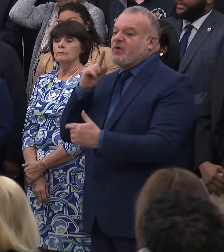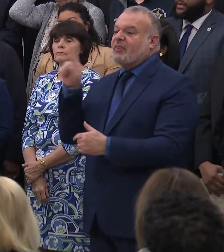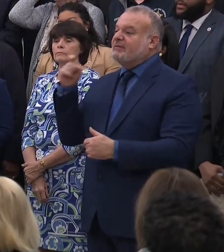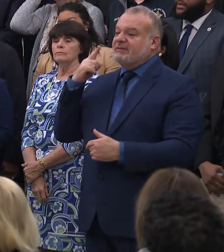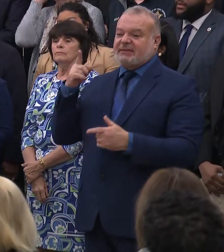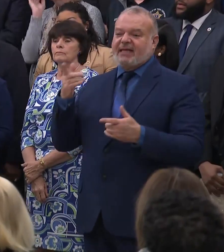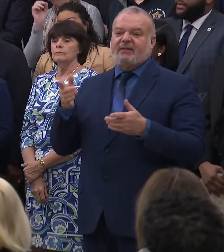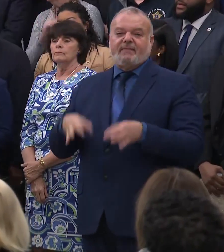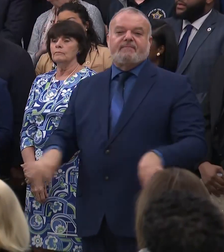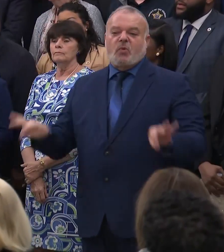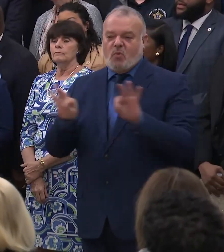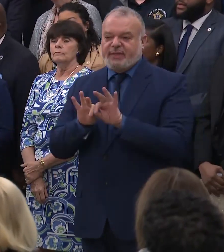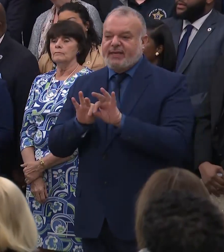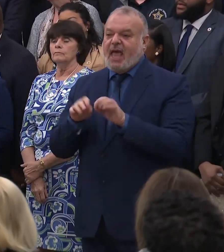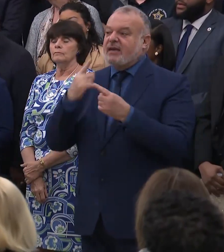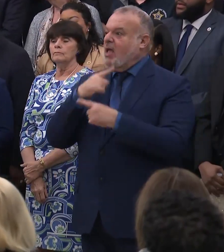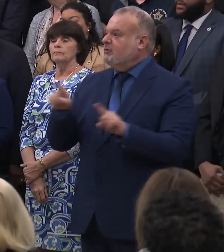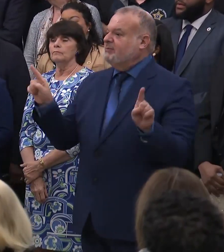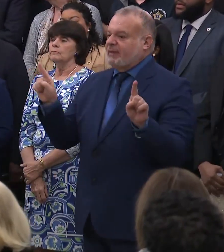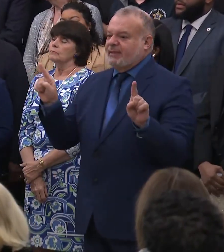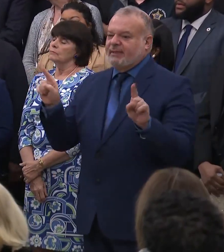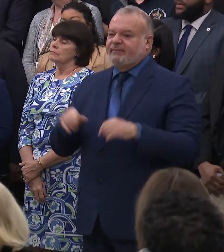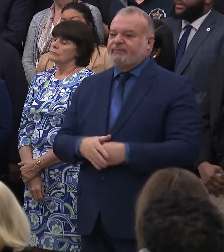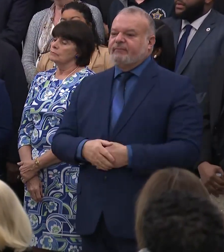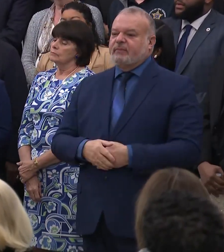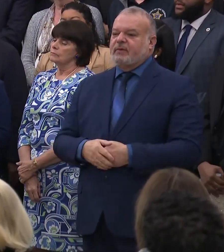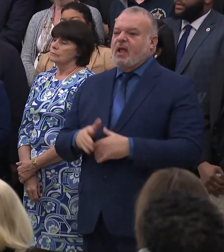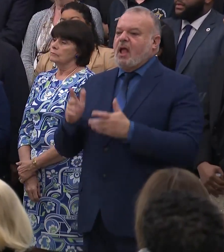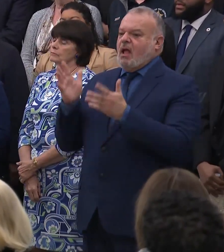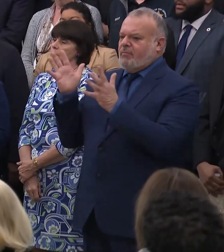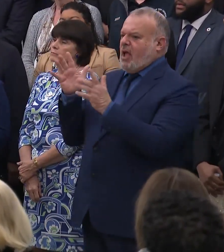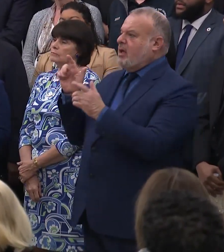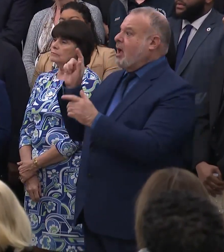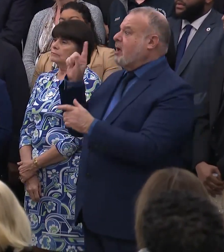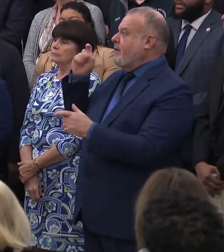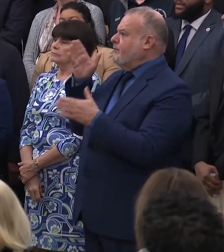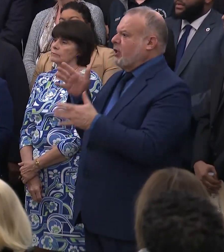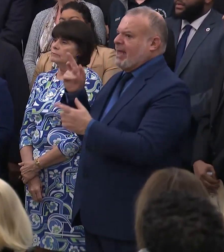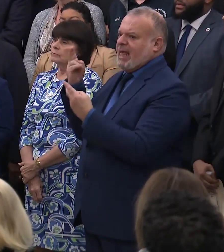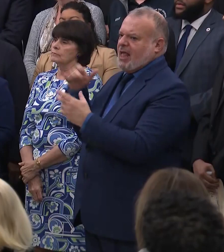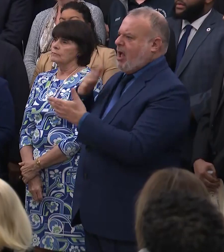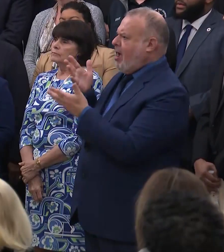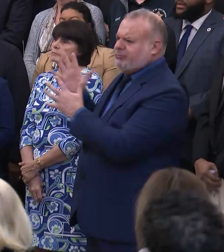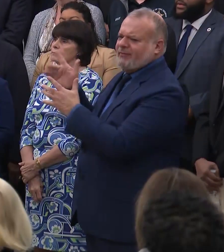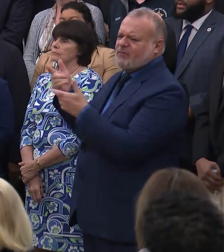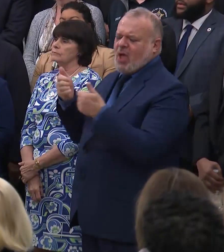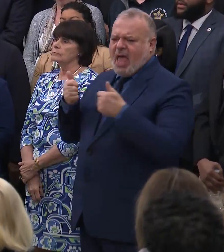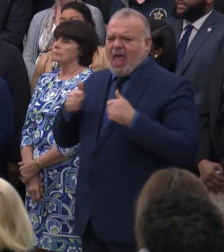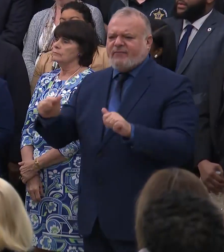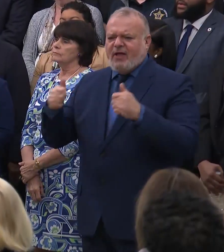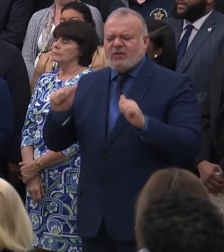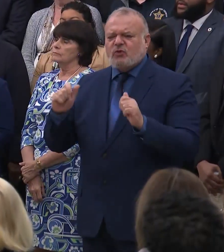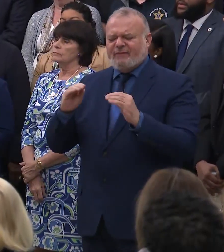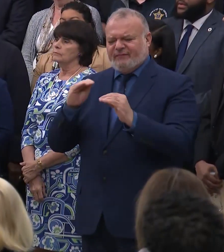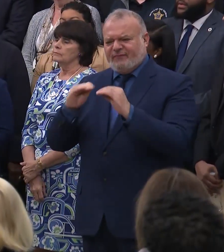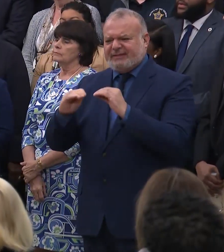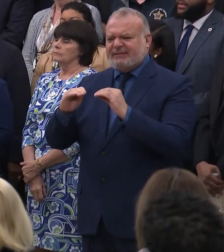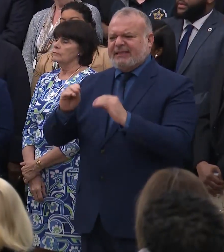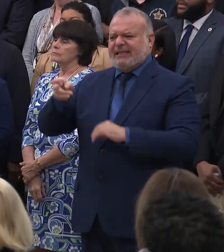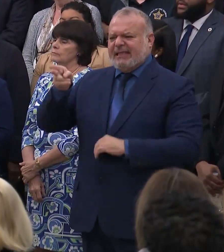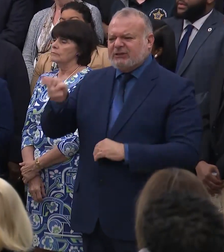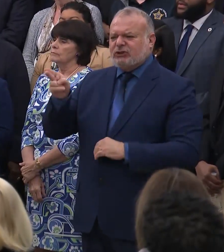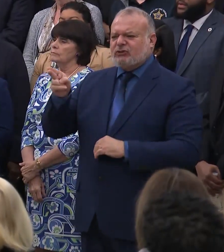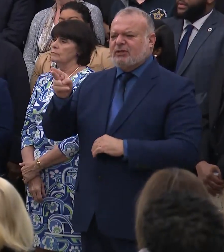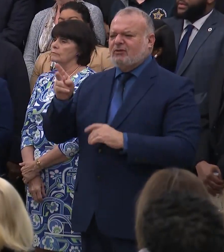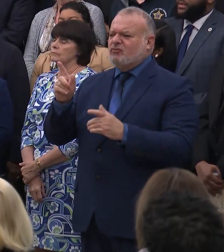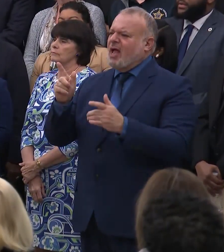important announcement. I applaud Governor Healey's efforts to rectify historic racial